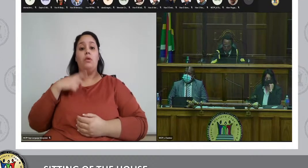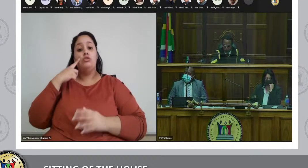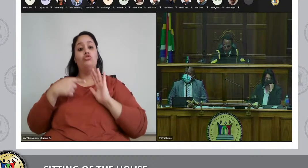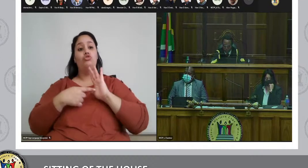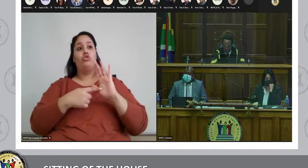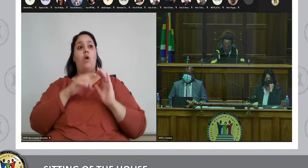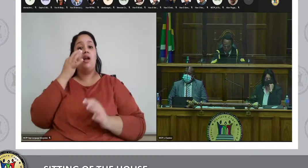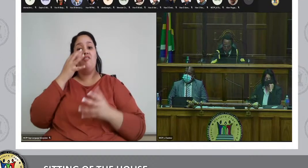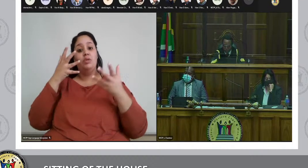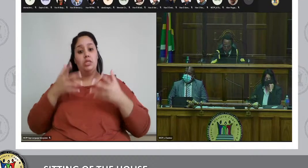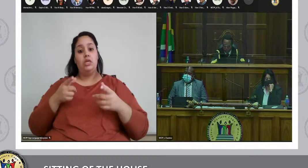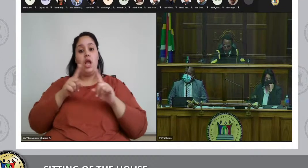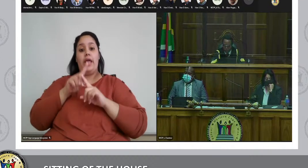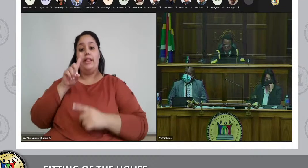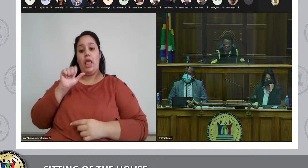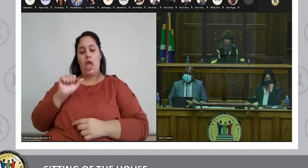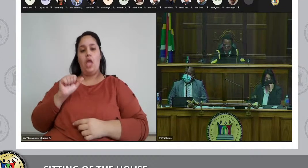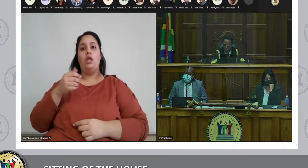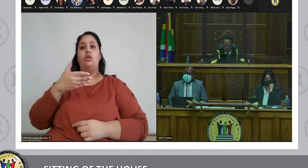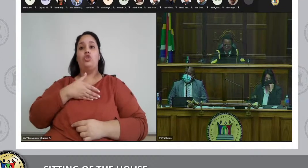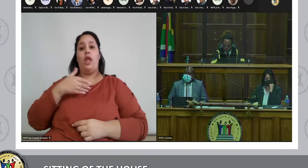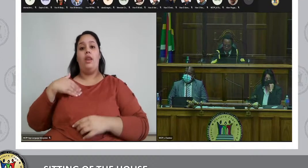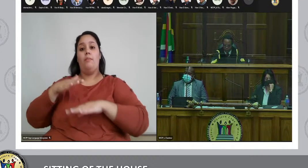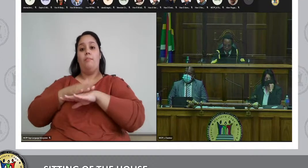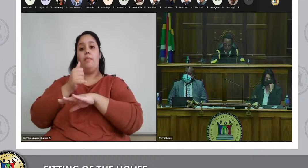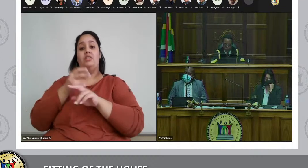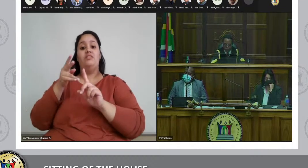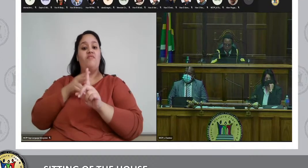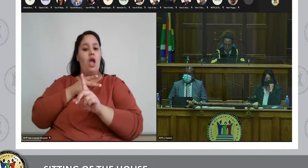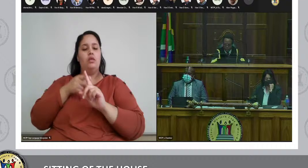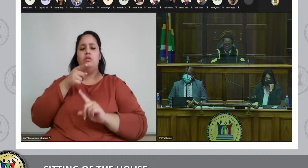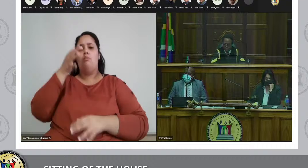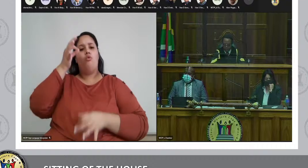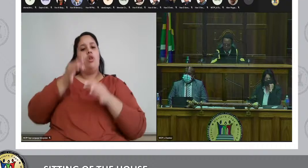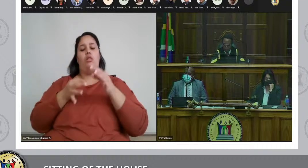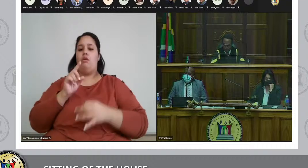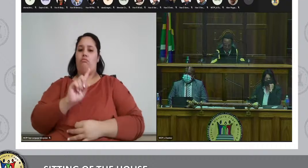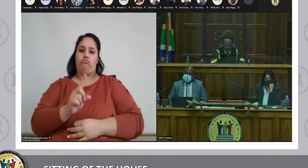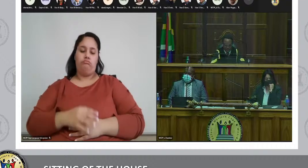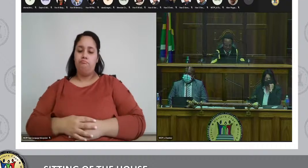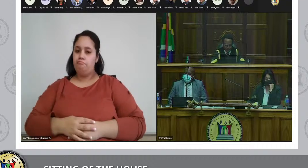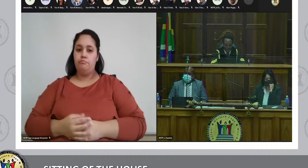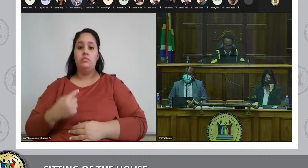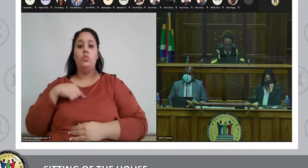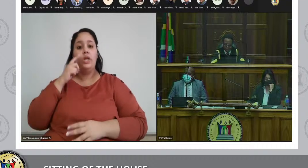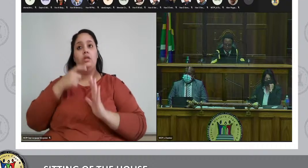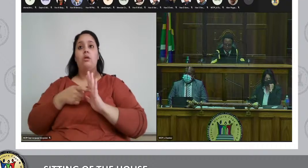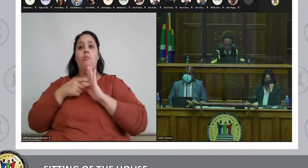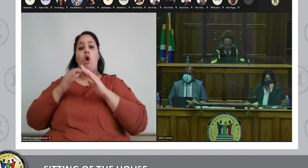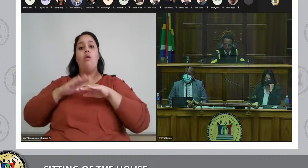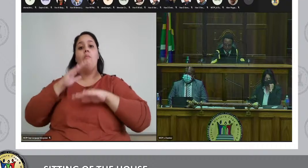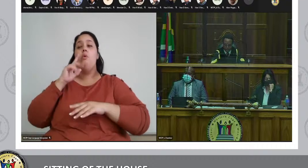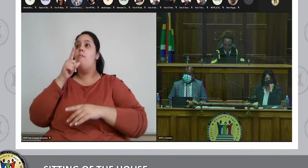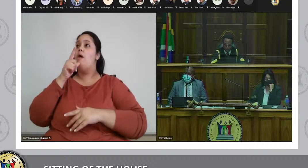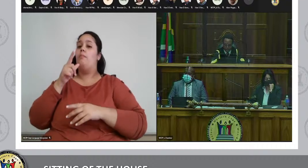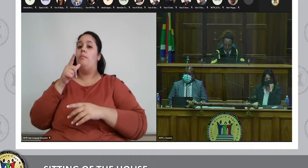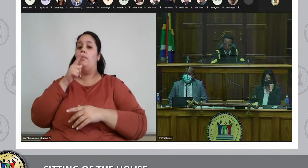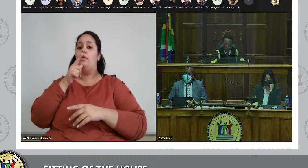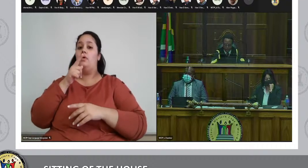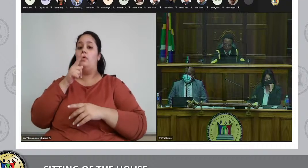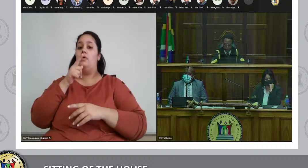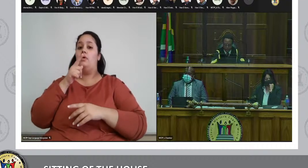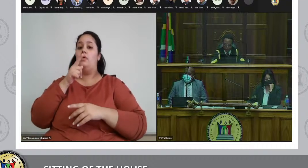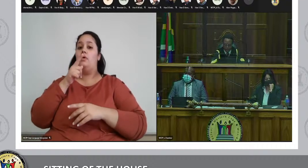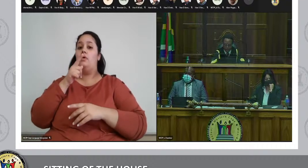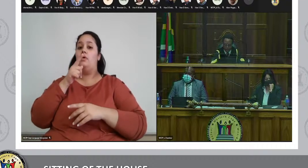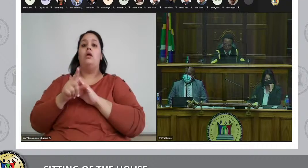DA know that gender-based violence is not a political plaything. It demands more from public representatives than flowery speeches